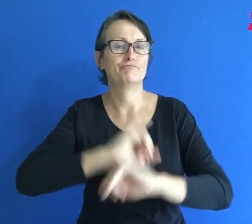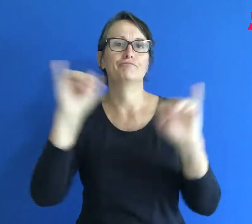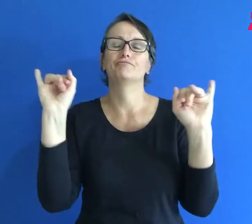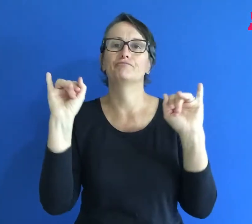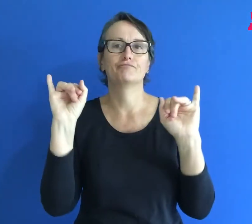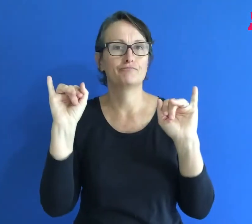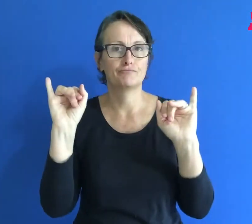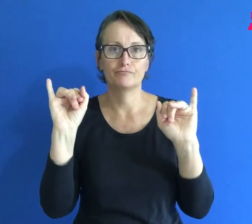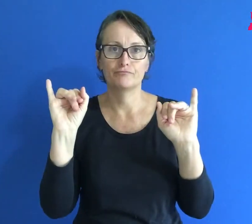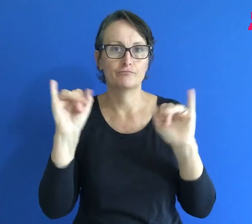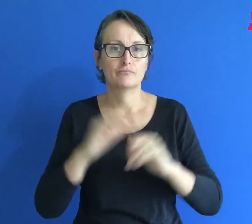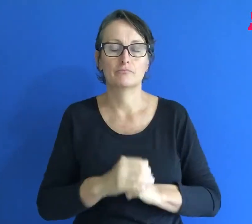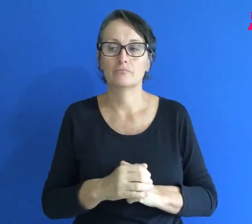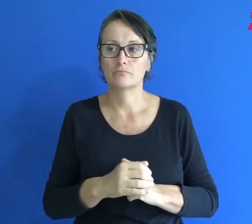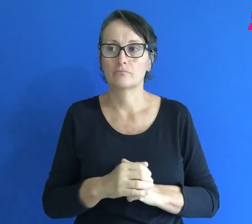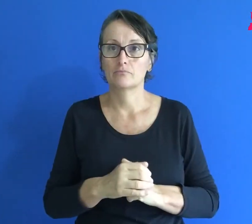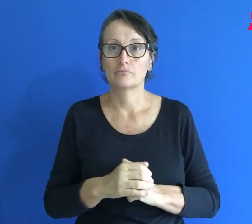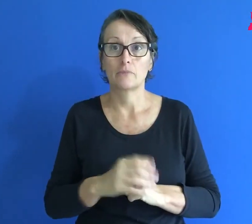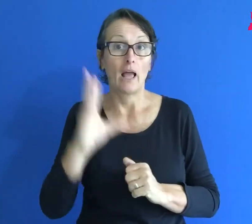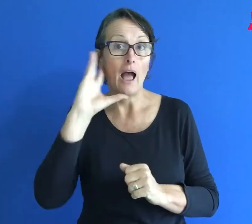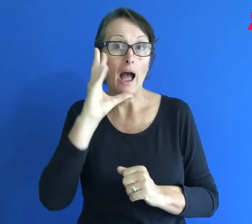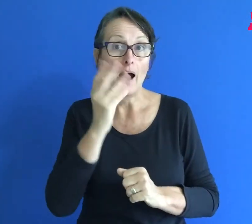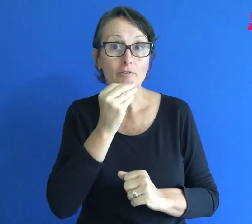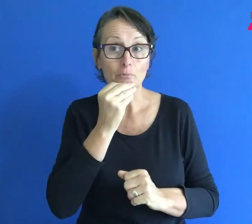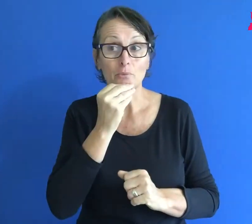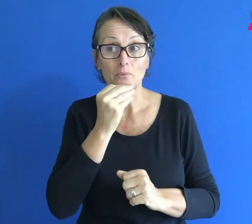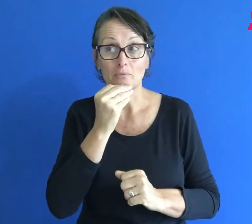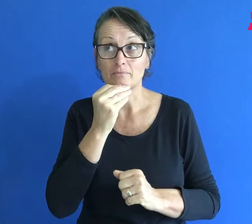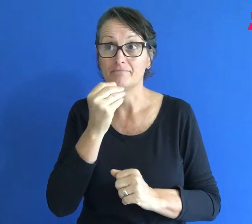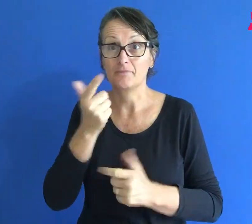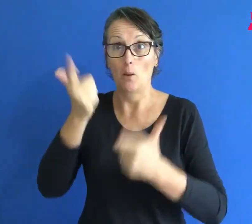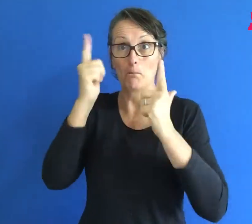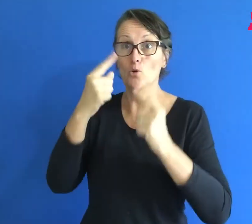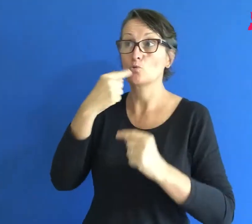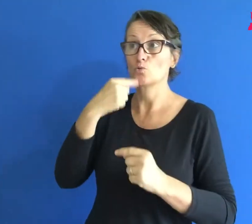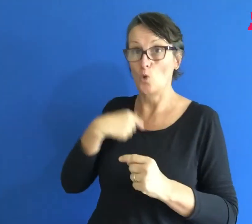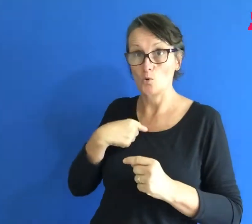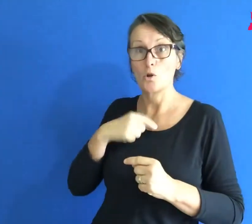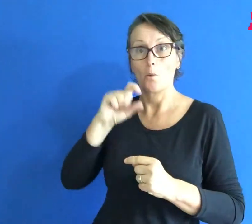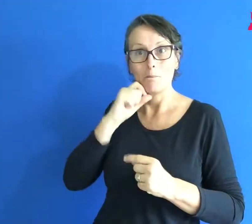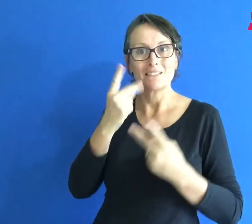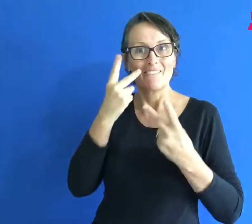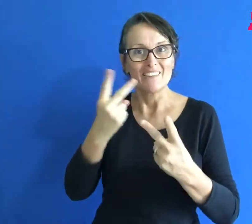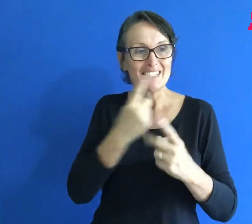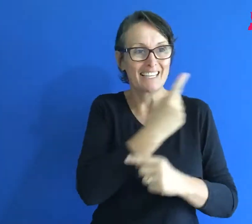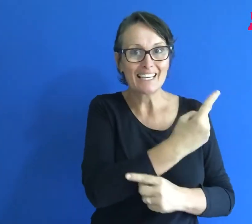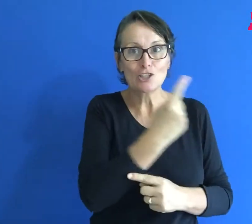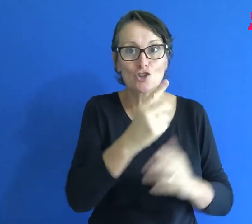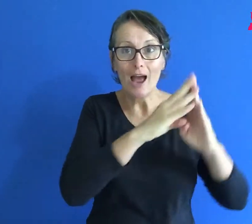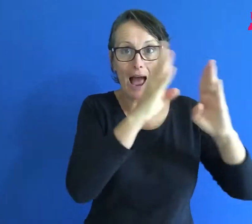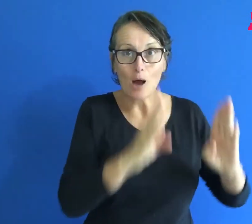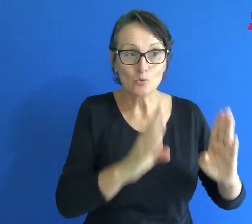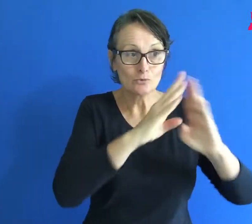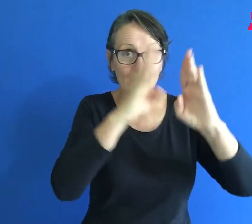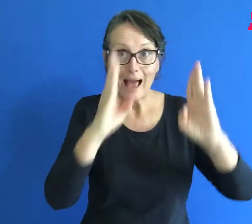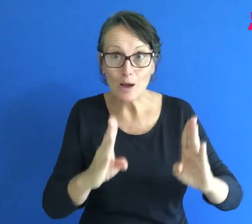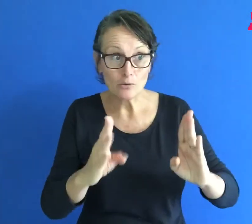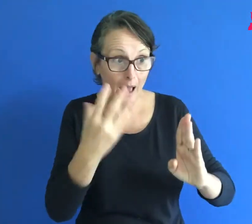We were briefed and we said, look, be prepared. We are now going to go house to house and we're going to be looking for survivors.